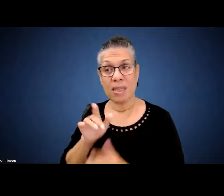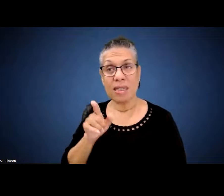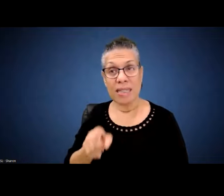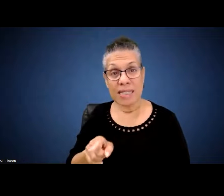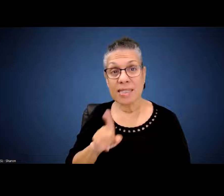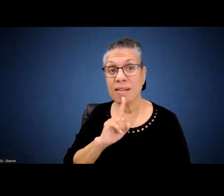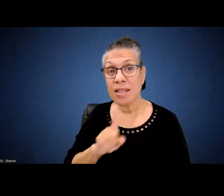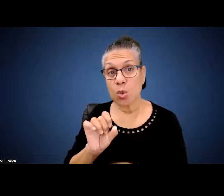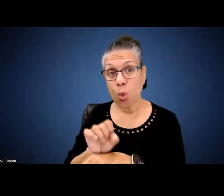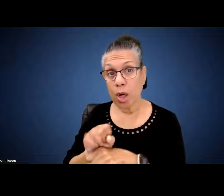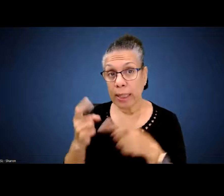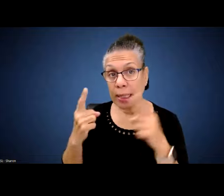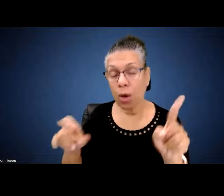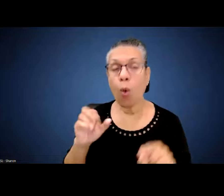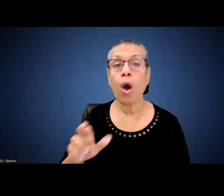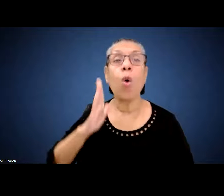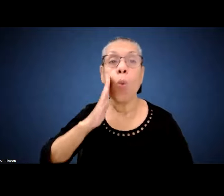work?